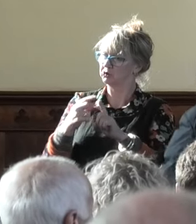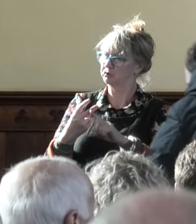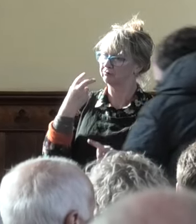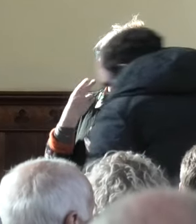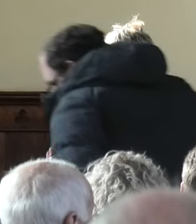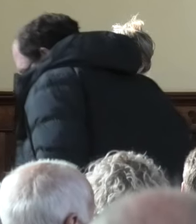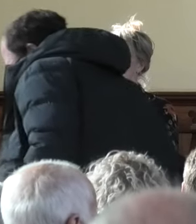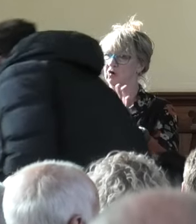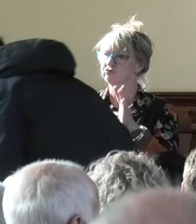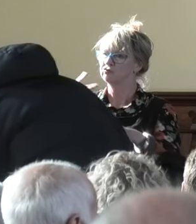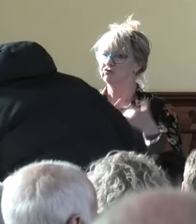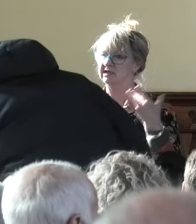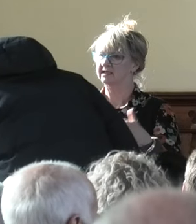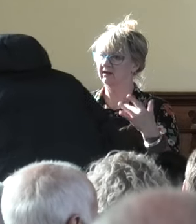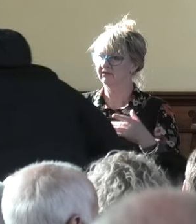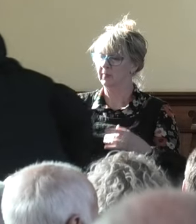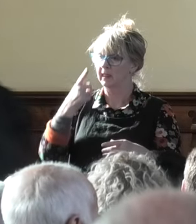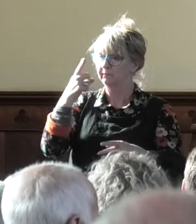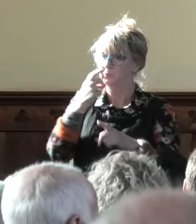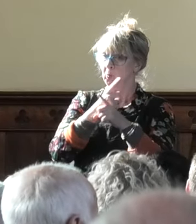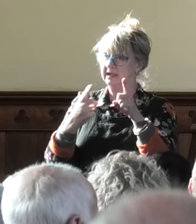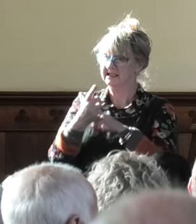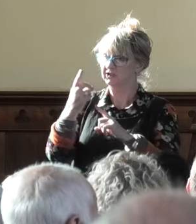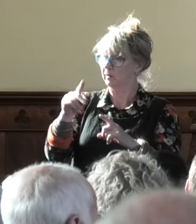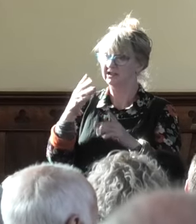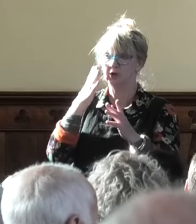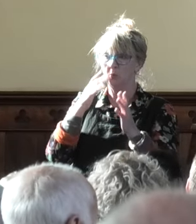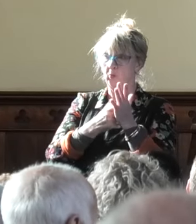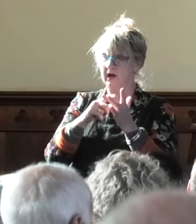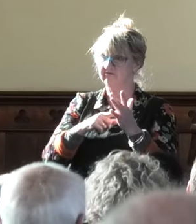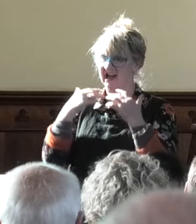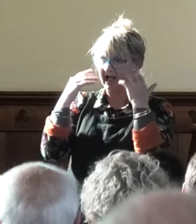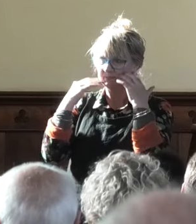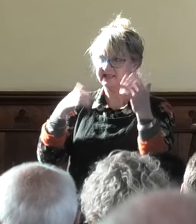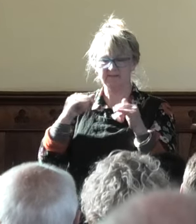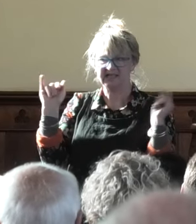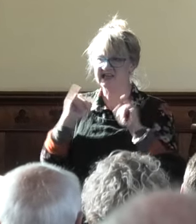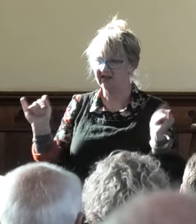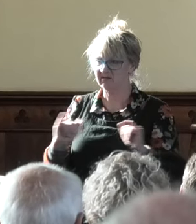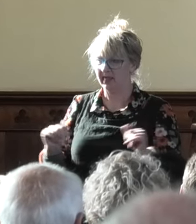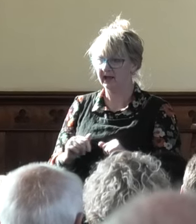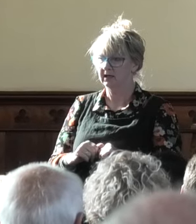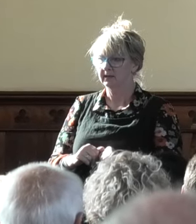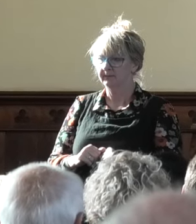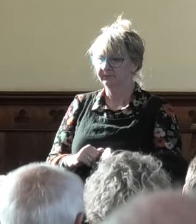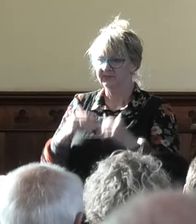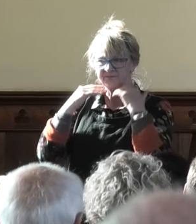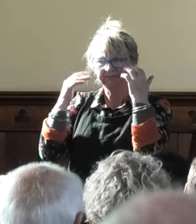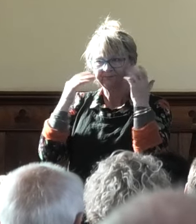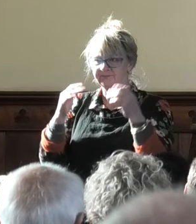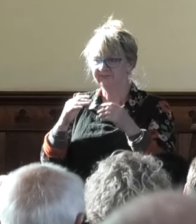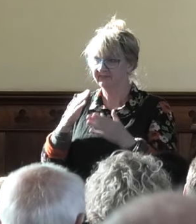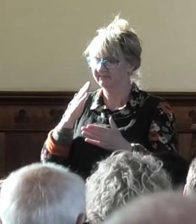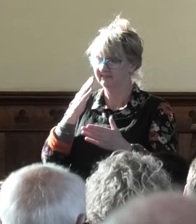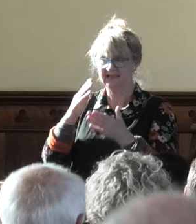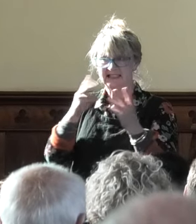on Rinska's life, because there was one occasion when she did something that upset me terribly, an